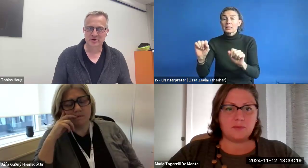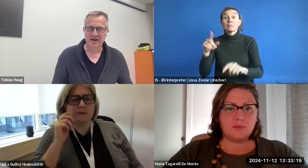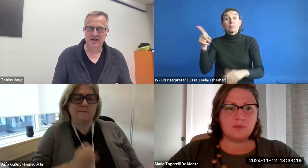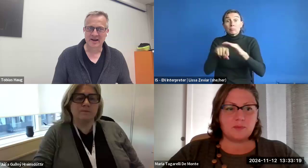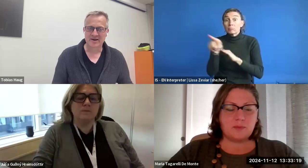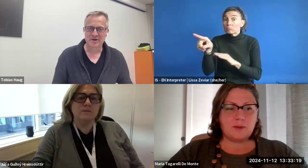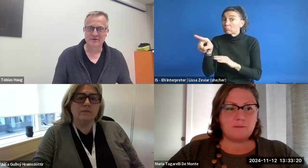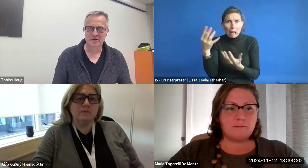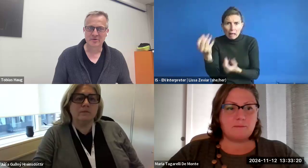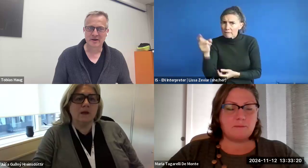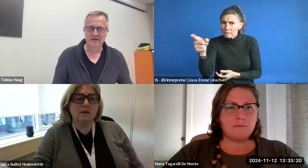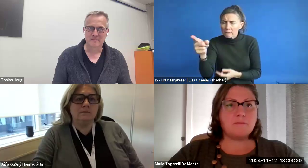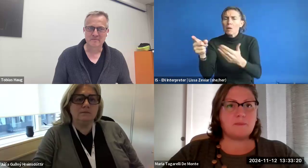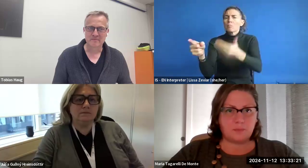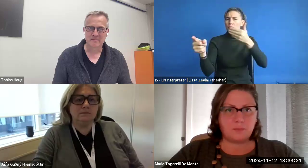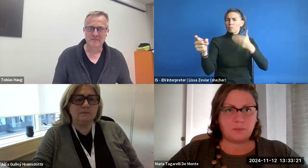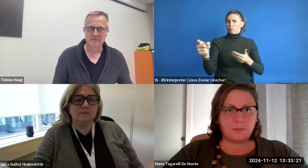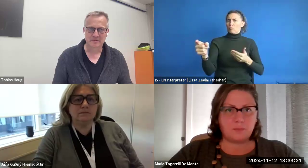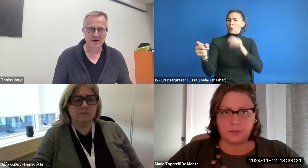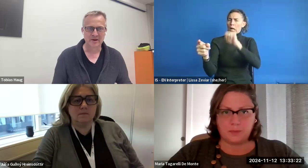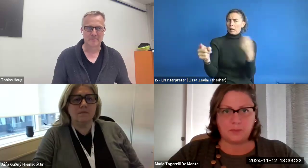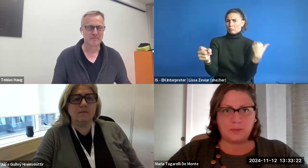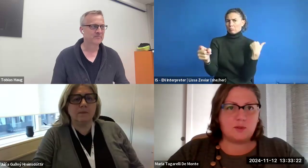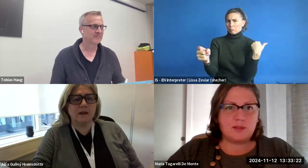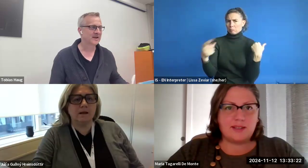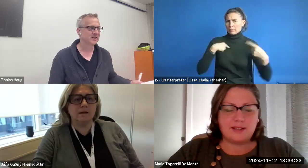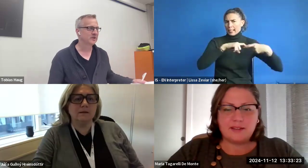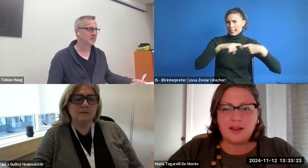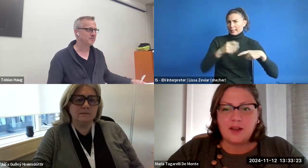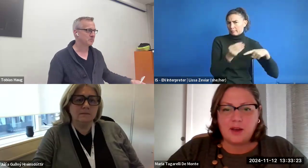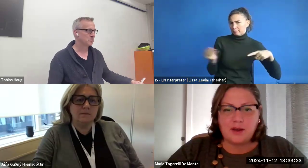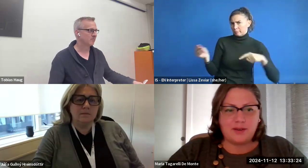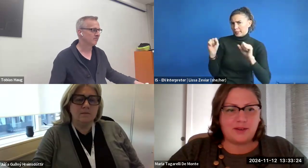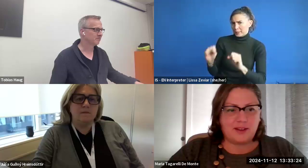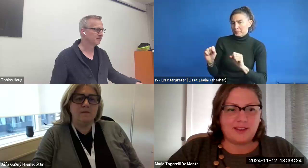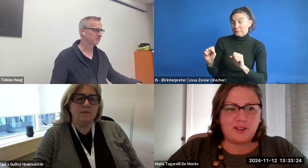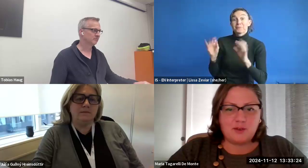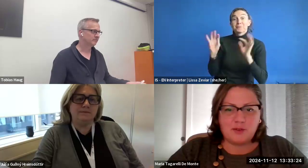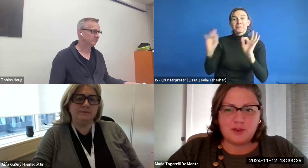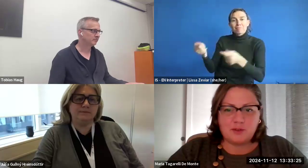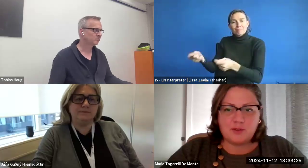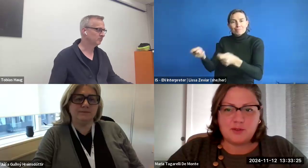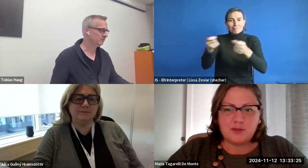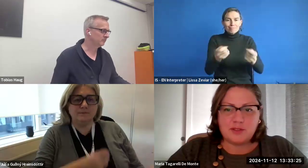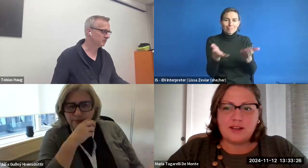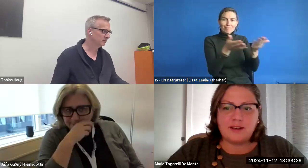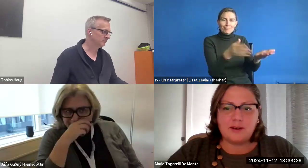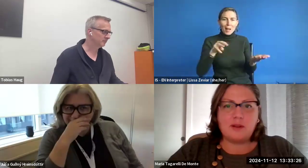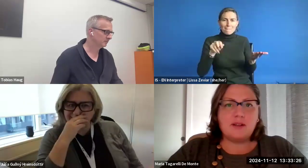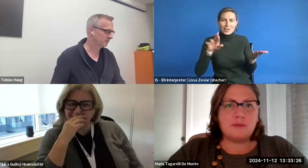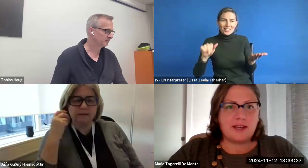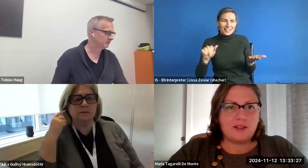right. So Maria, can I hand over to you then? Okay. Absolutely. Thanks yes. a lot. Okay, thank you for